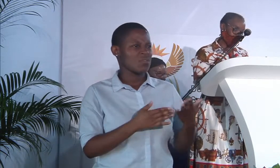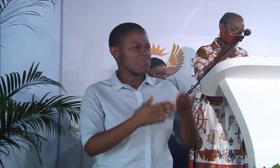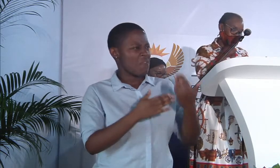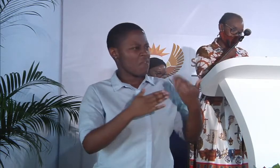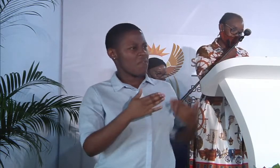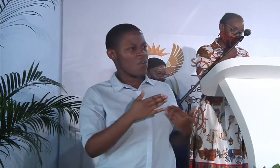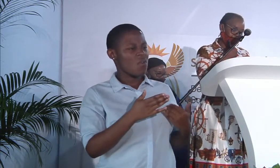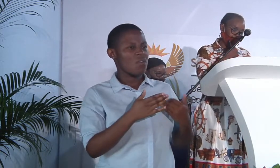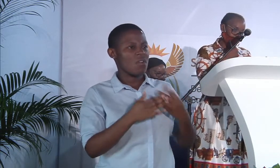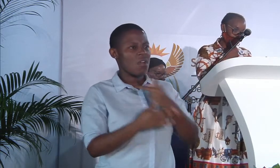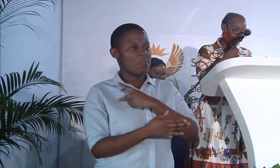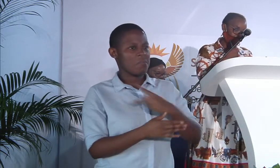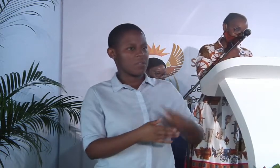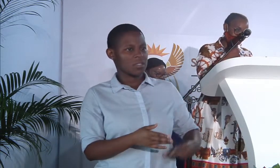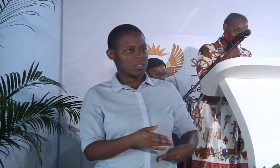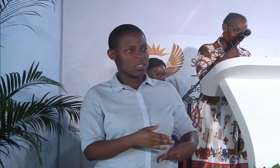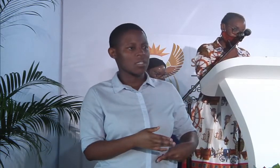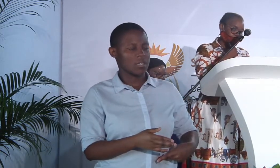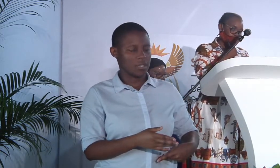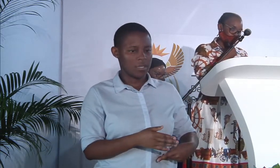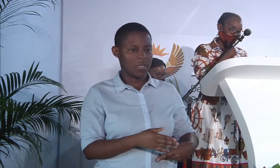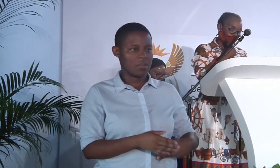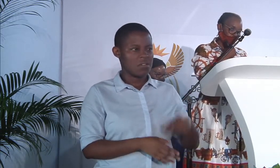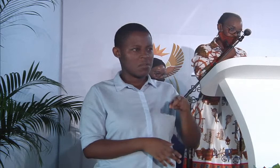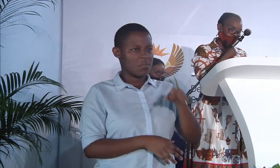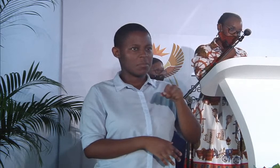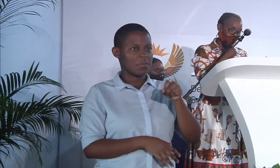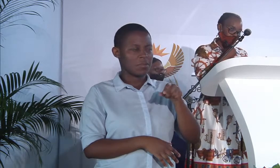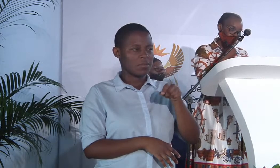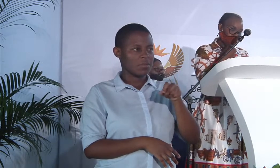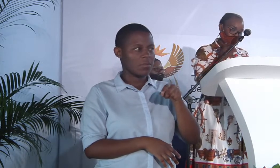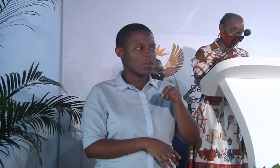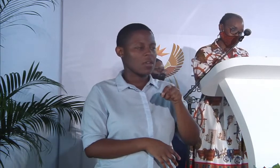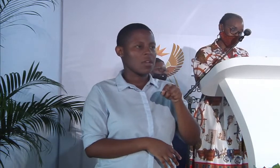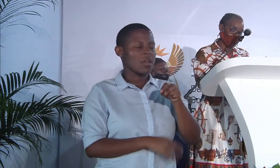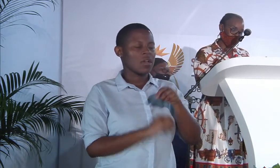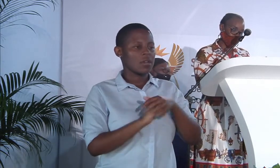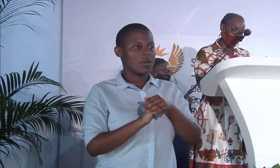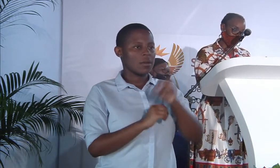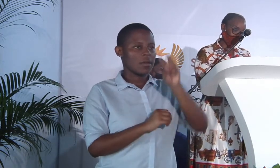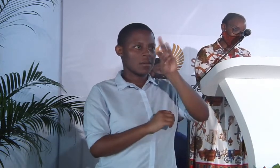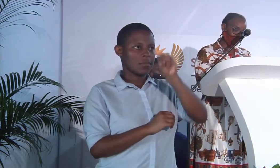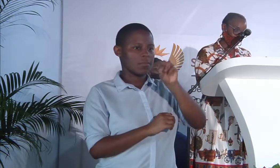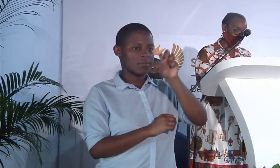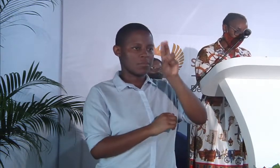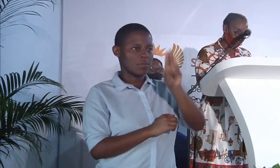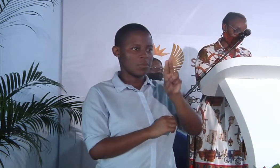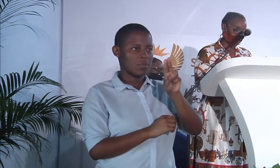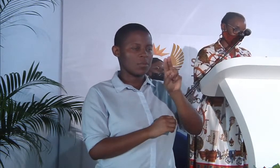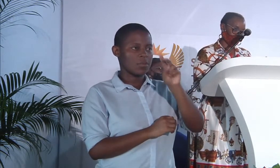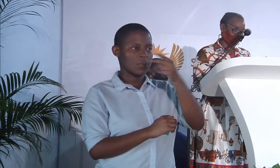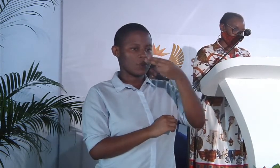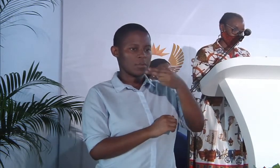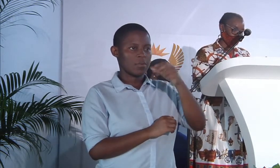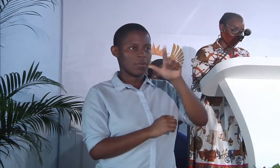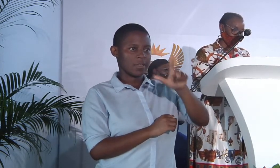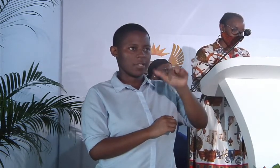president, Ntate Khalima Motlante, who's a commissioner on Commission on Global Drug Policy.